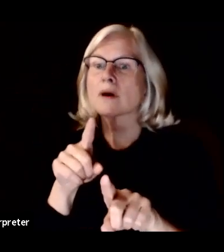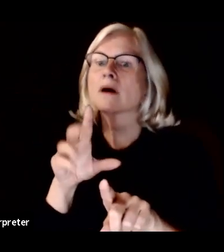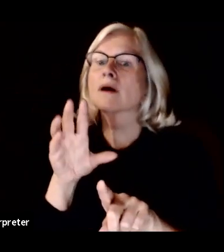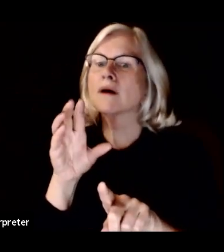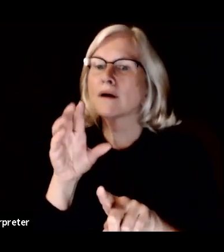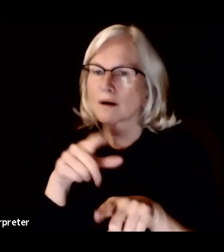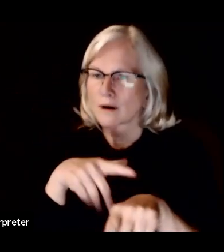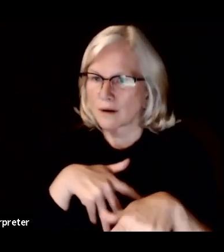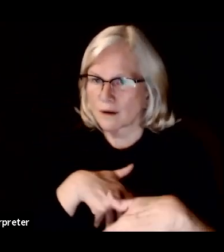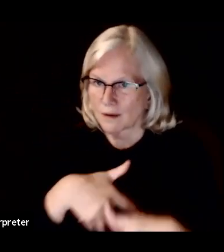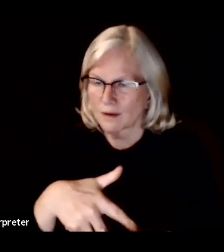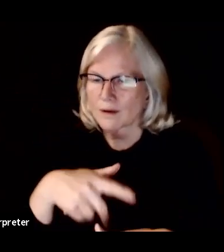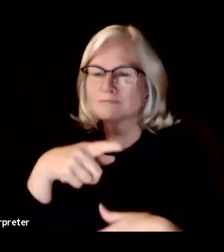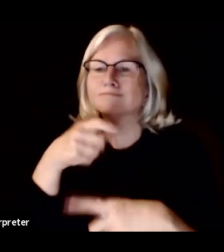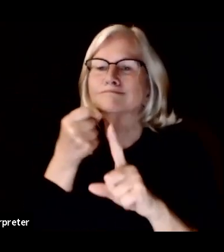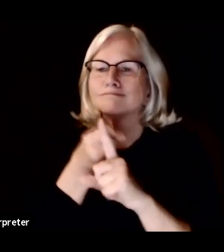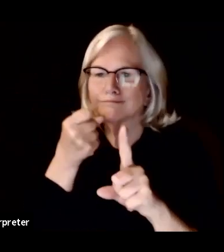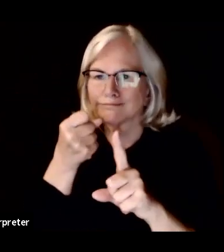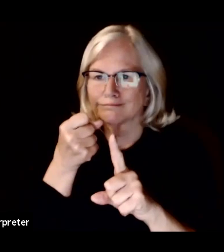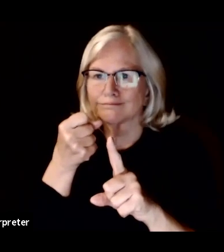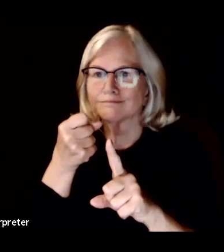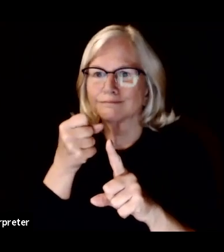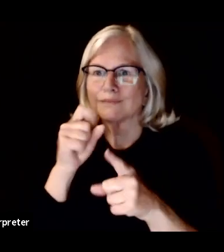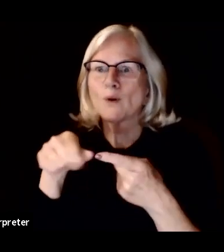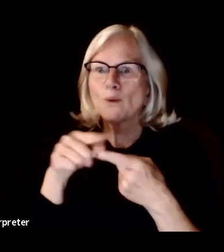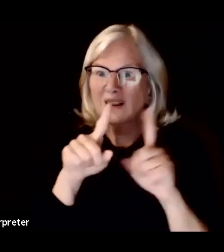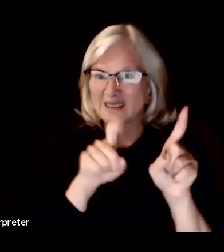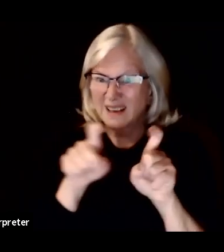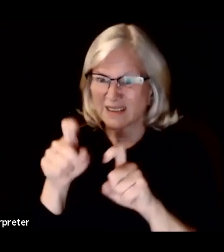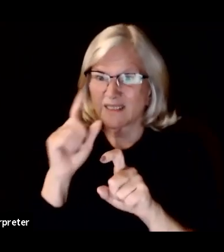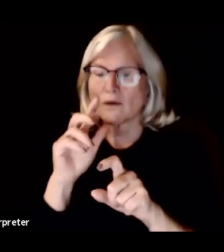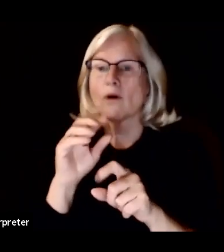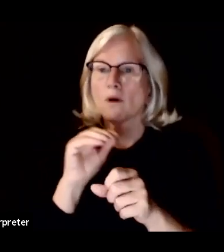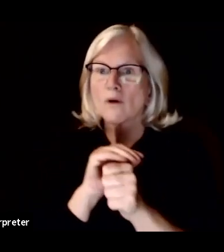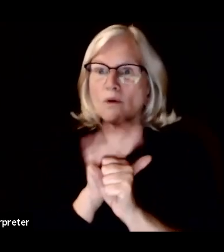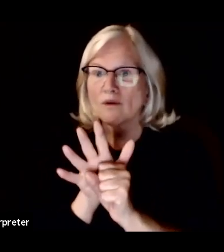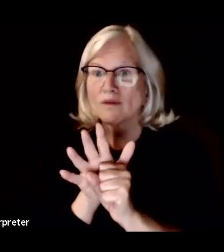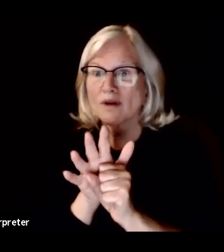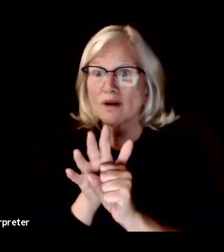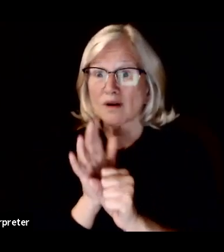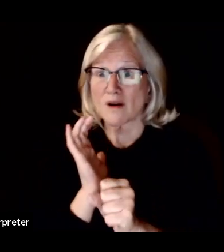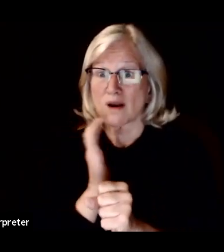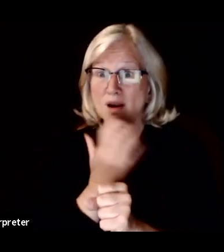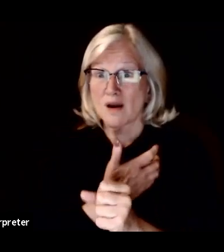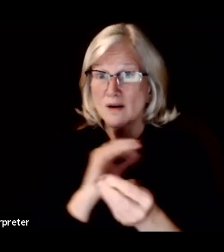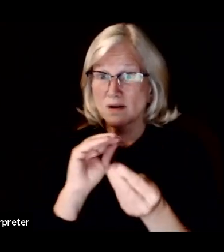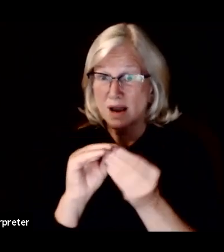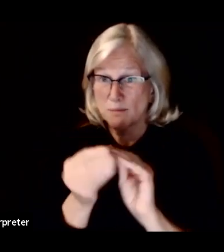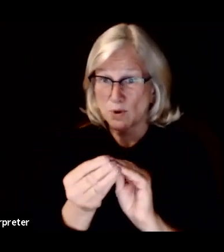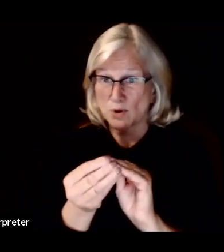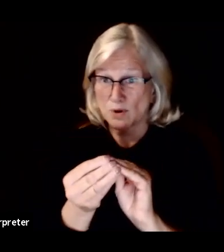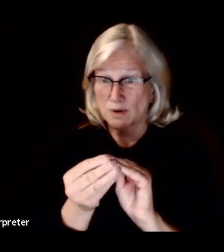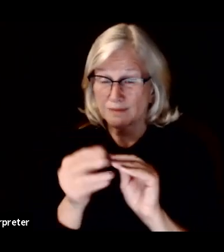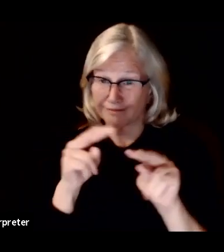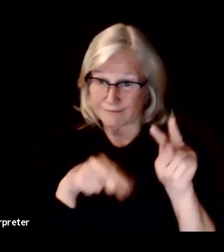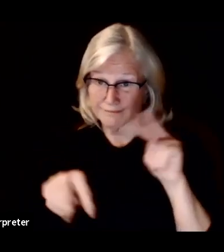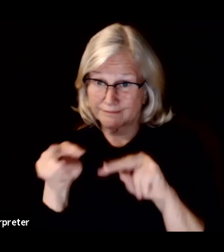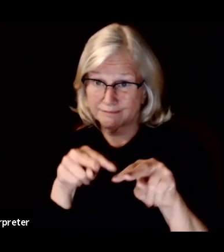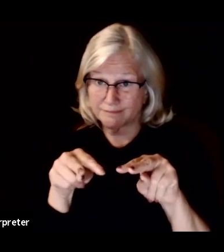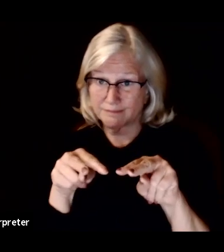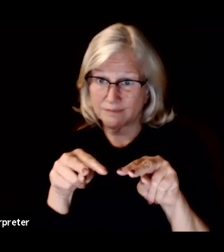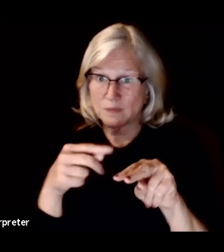collection. And so when we look at our data, what we found is that